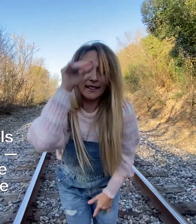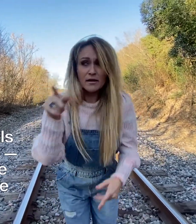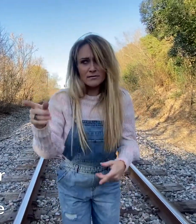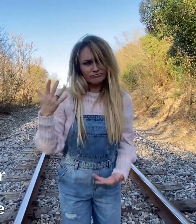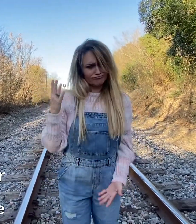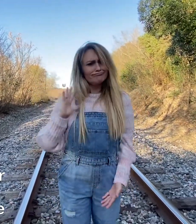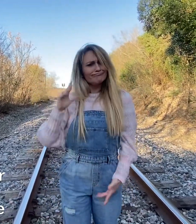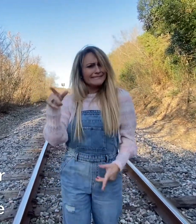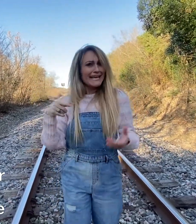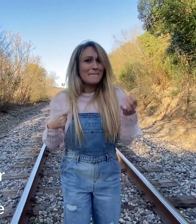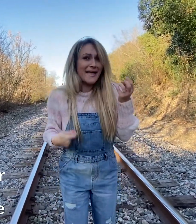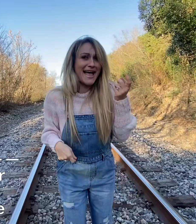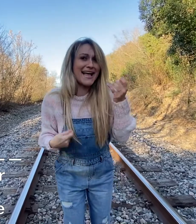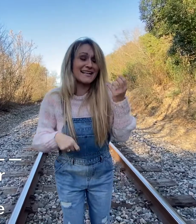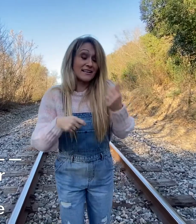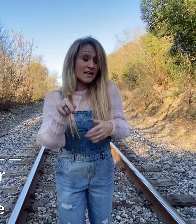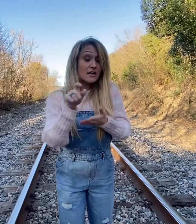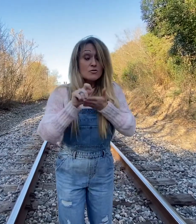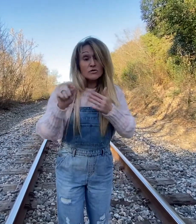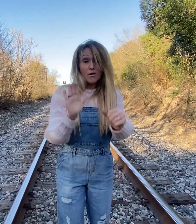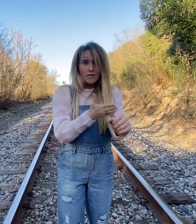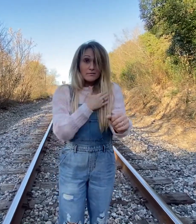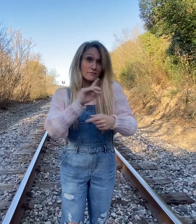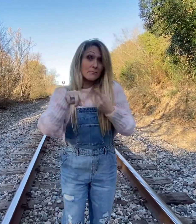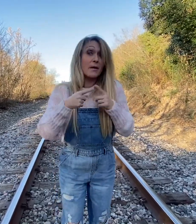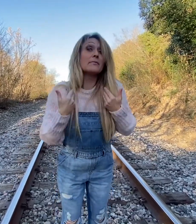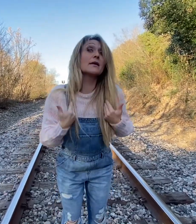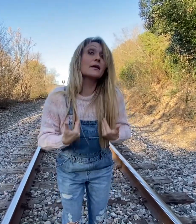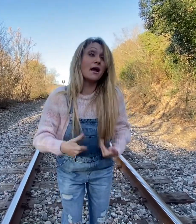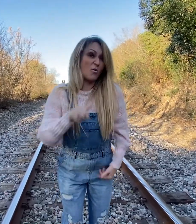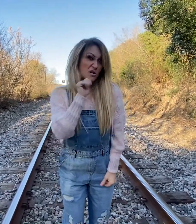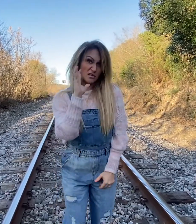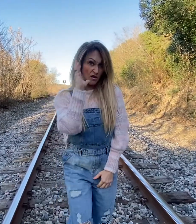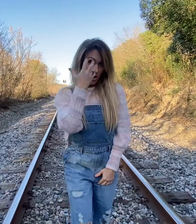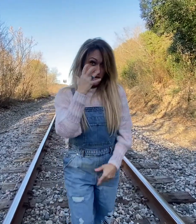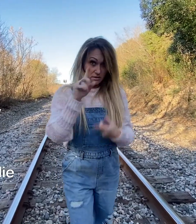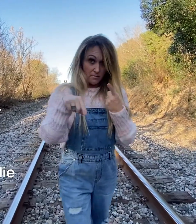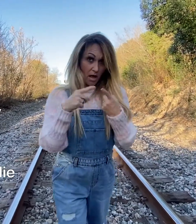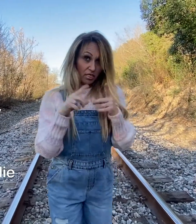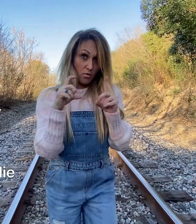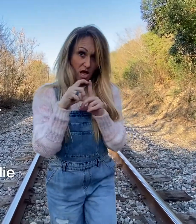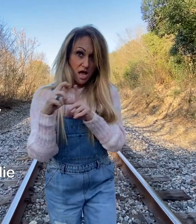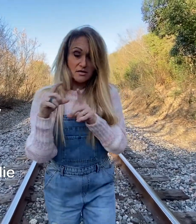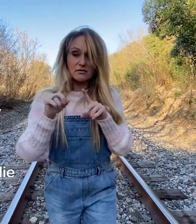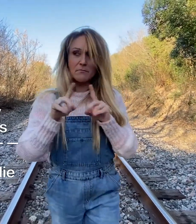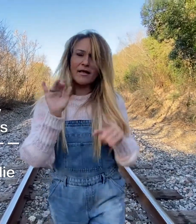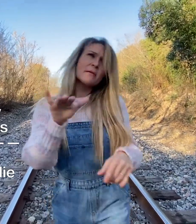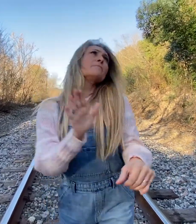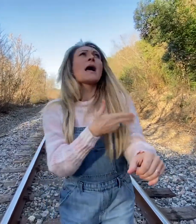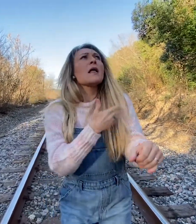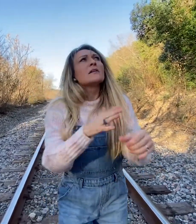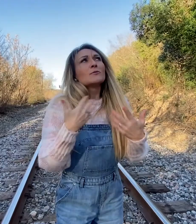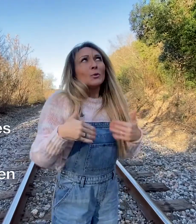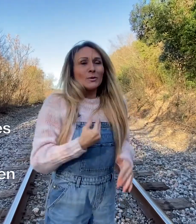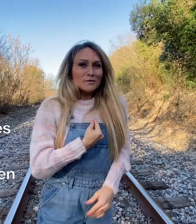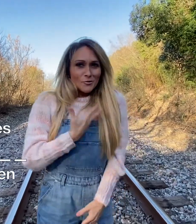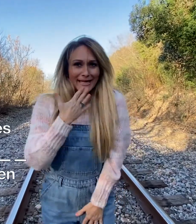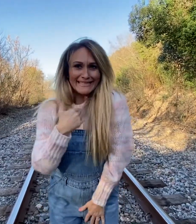Anyway, he was in the band. Roll up songs about me. I wasn't crazy about the words, but the melodies were sweet.